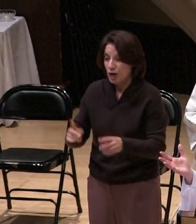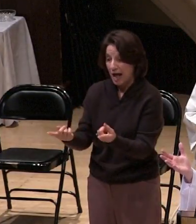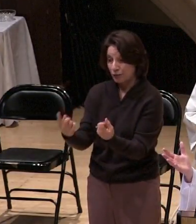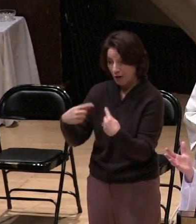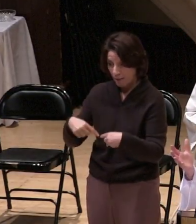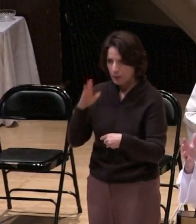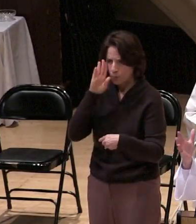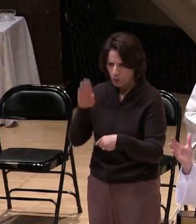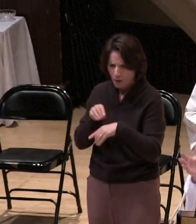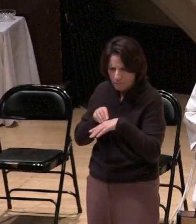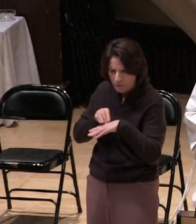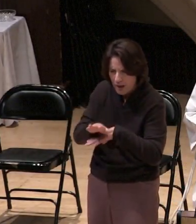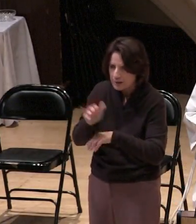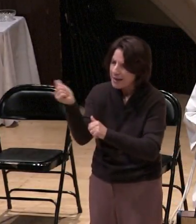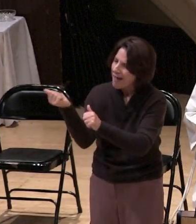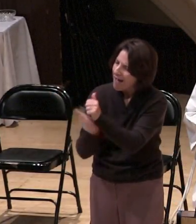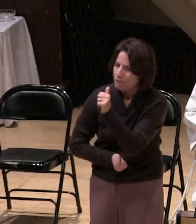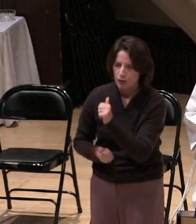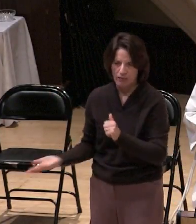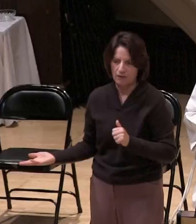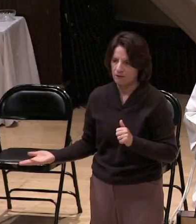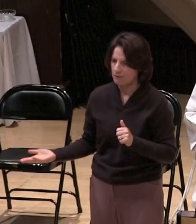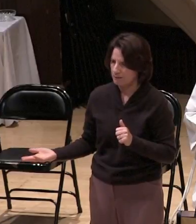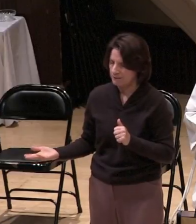in motion, everything that there is.